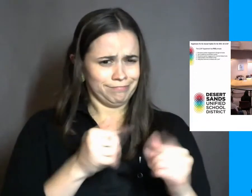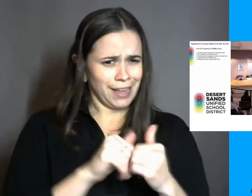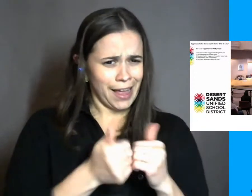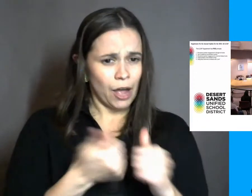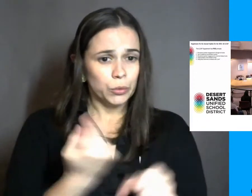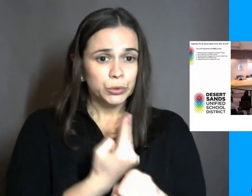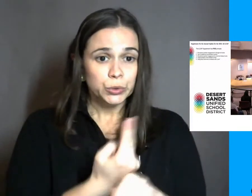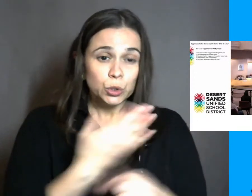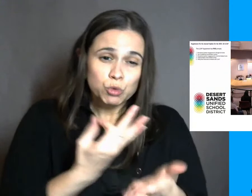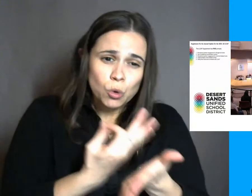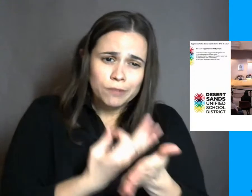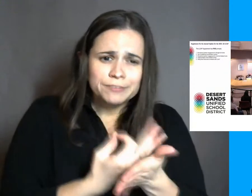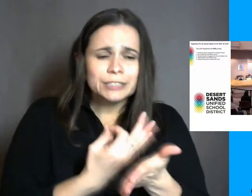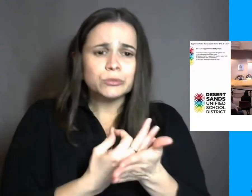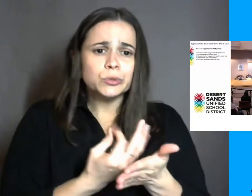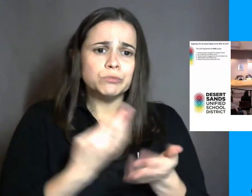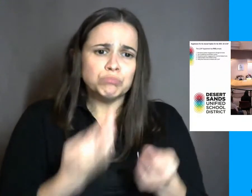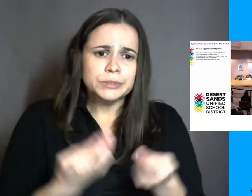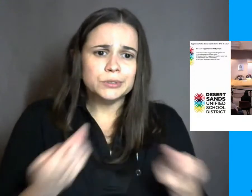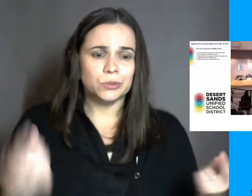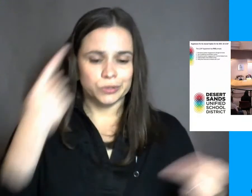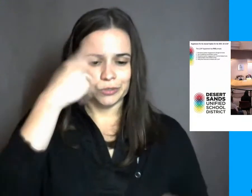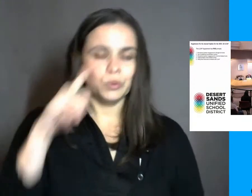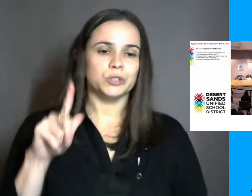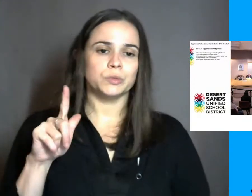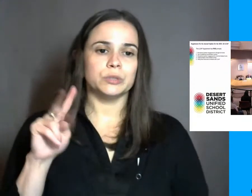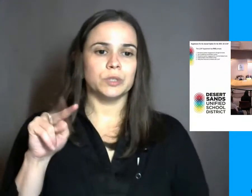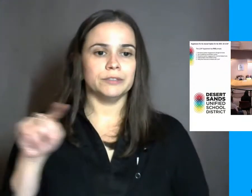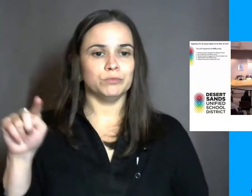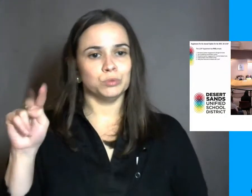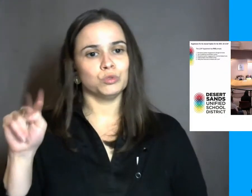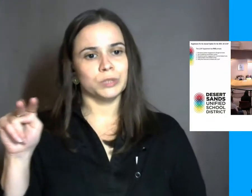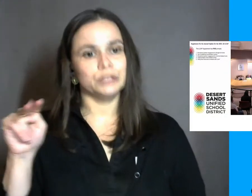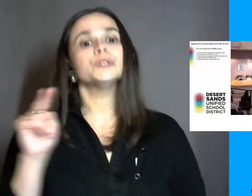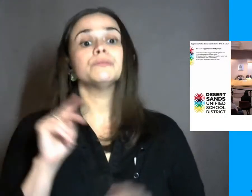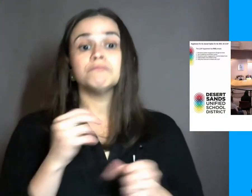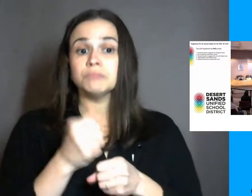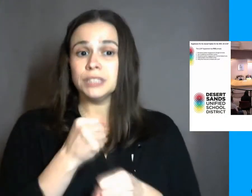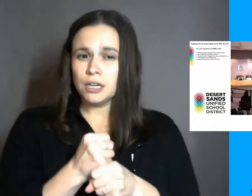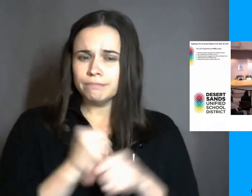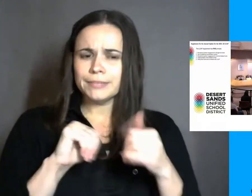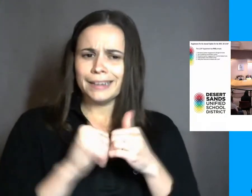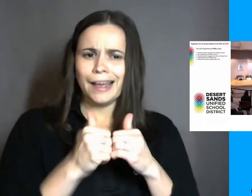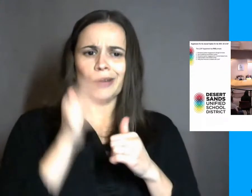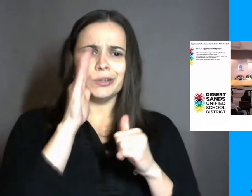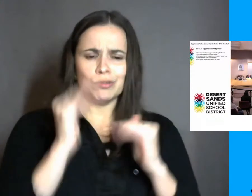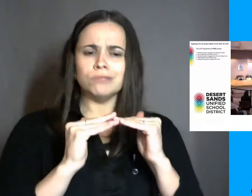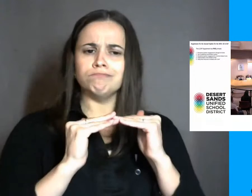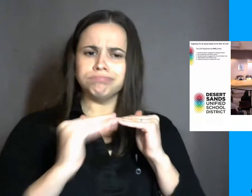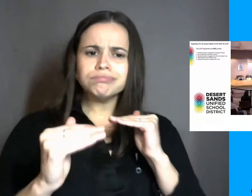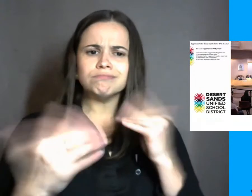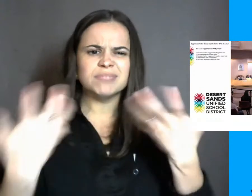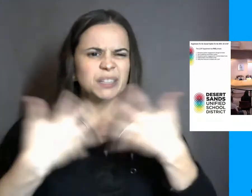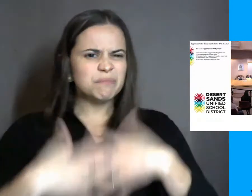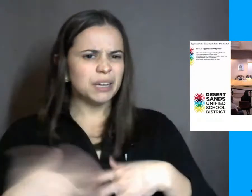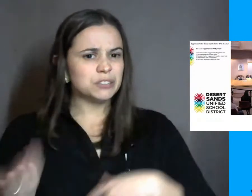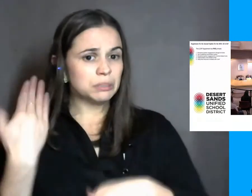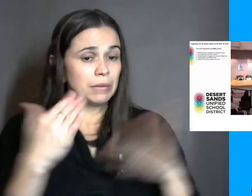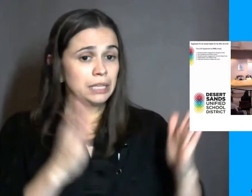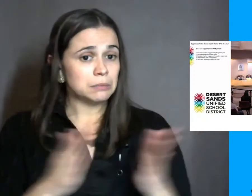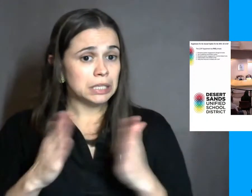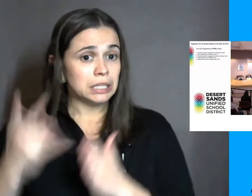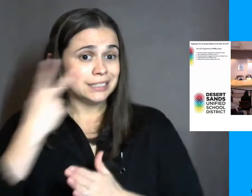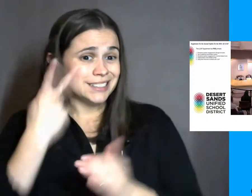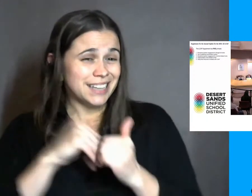resources for the 21-22 year in a manner that is consistent with the other plans and how they are aligned to the